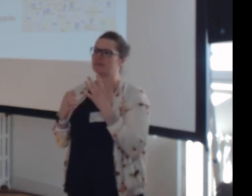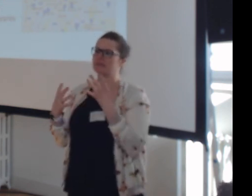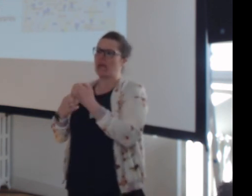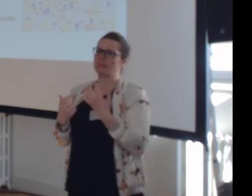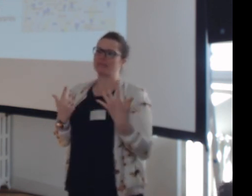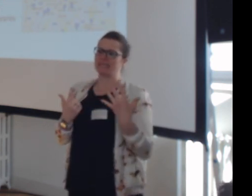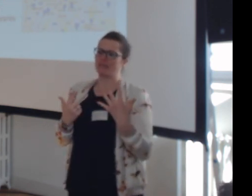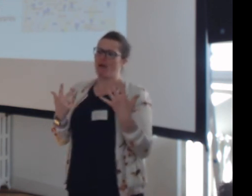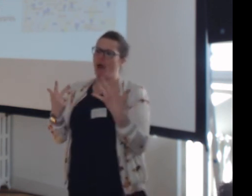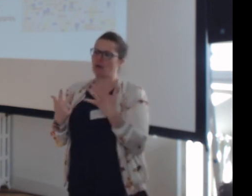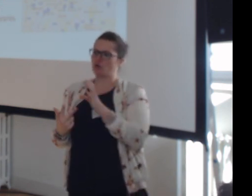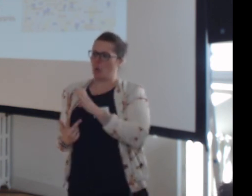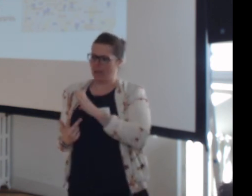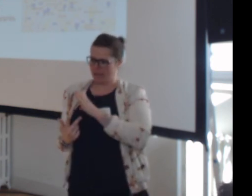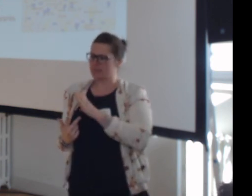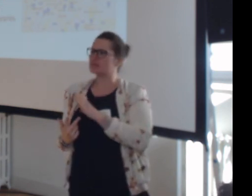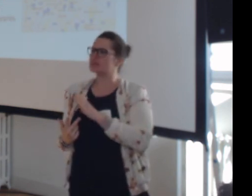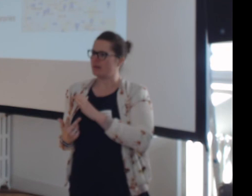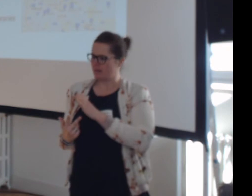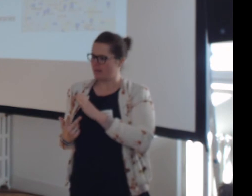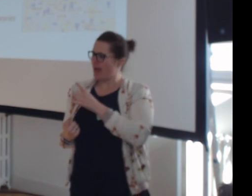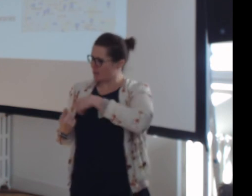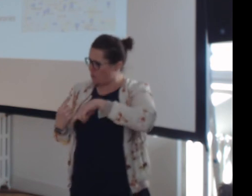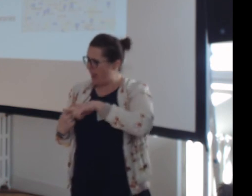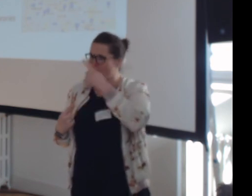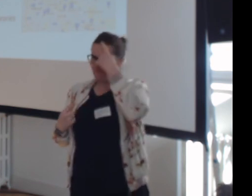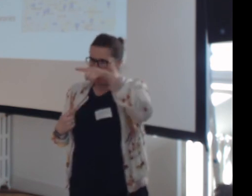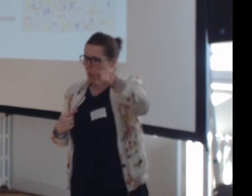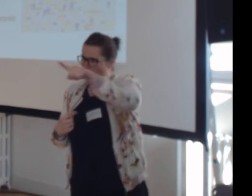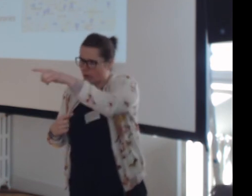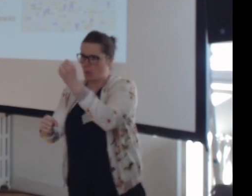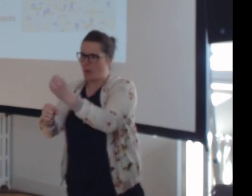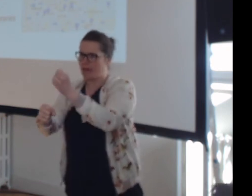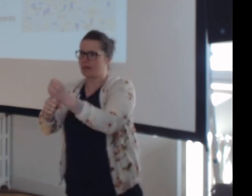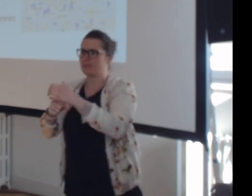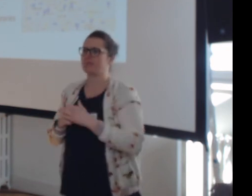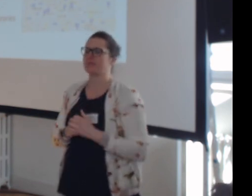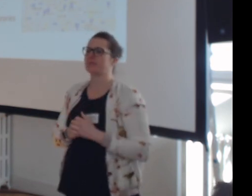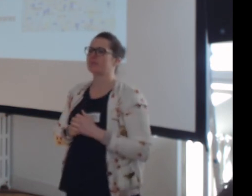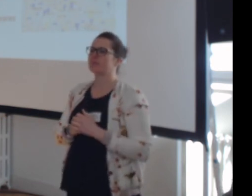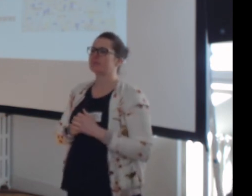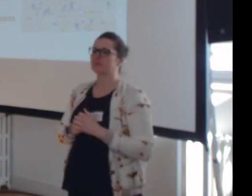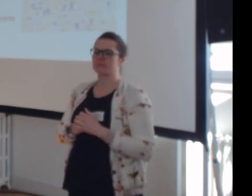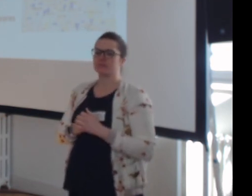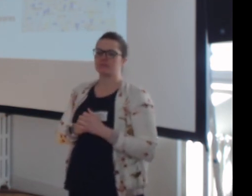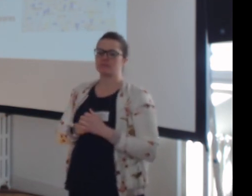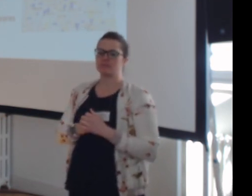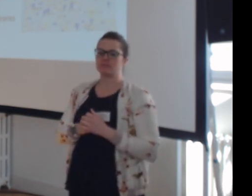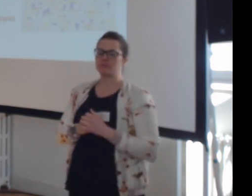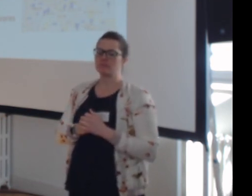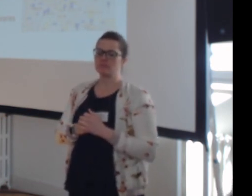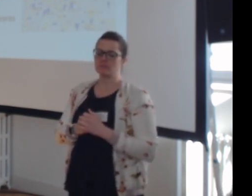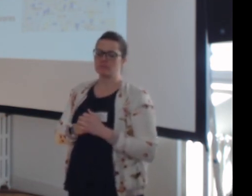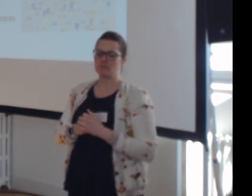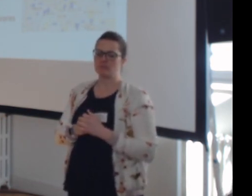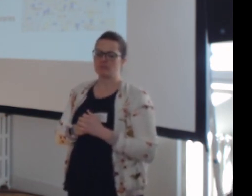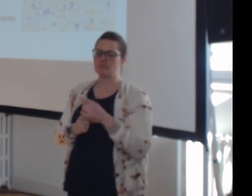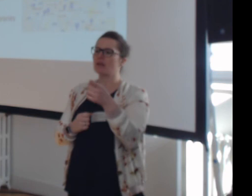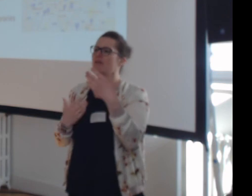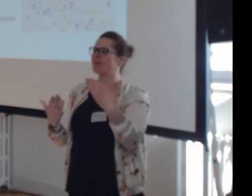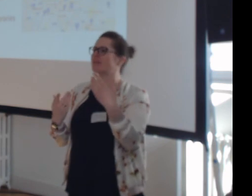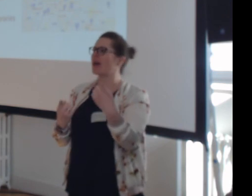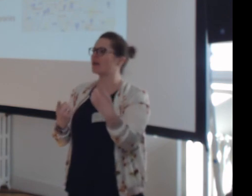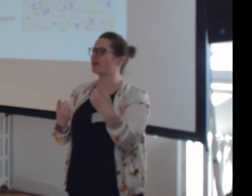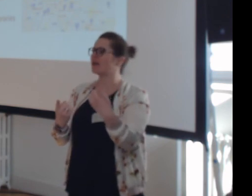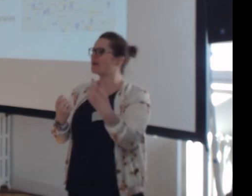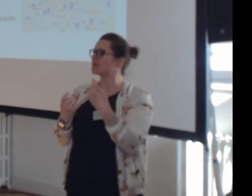colleagues working with and for these 20 libraries. Actually, the library in which we are host guests